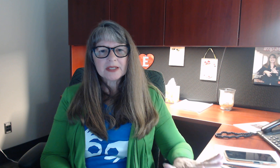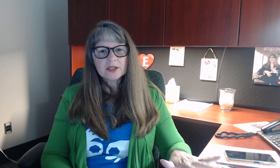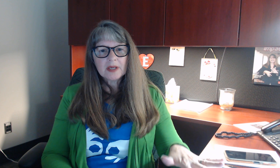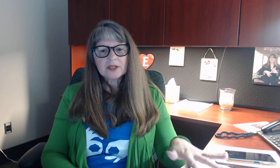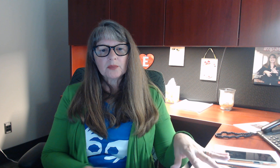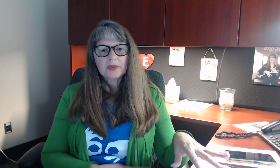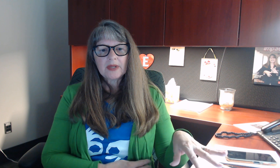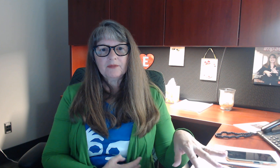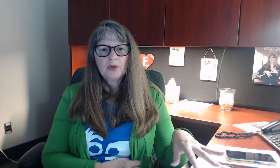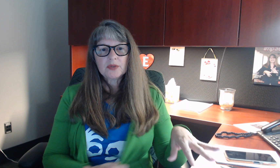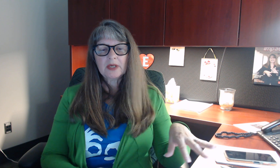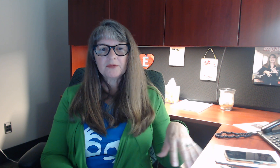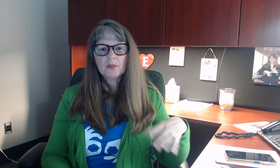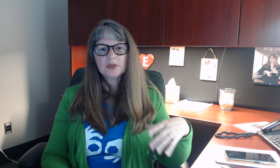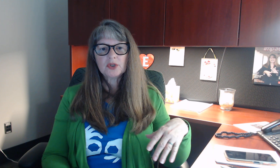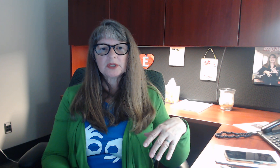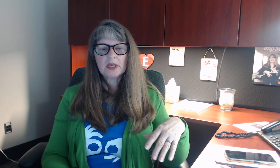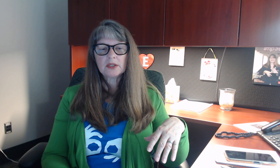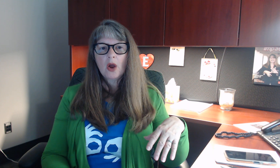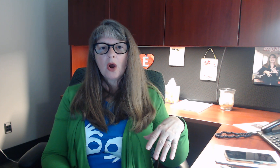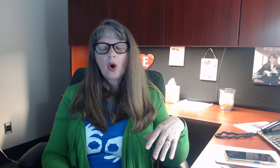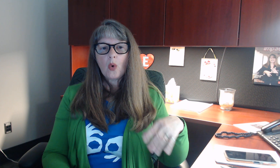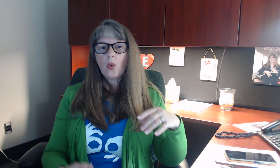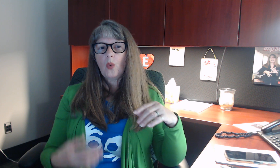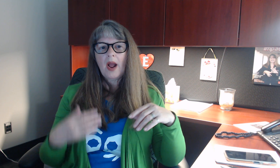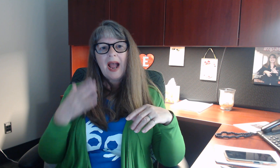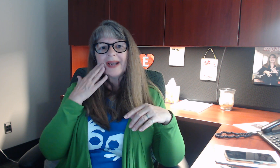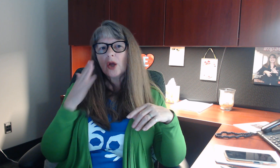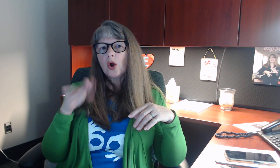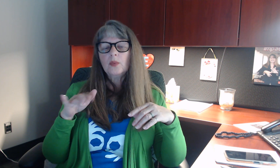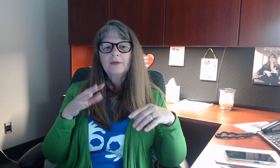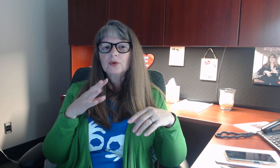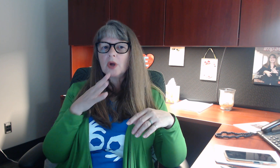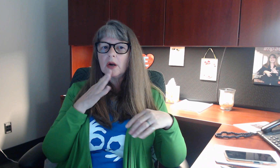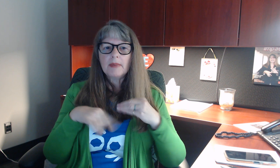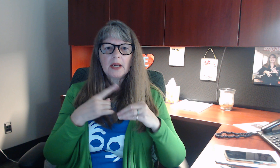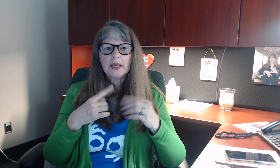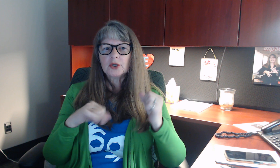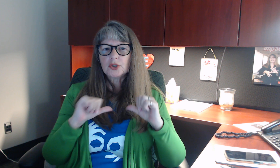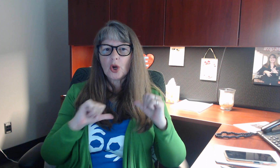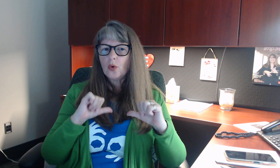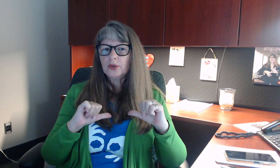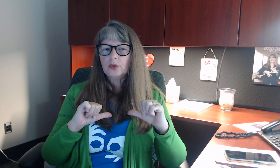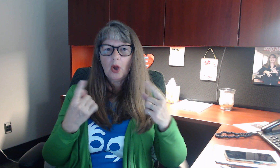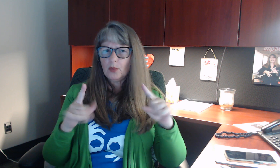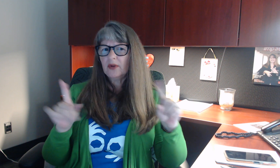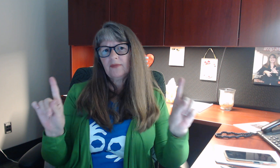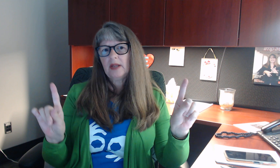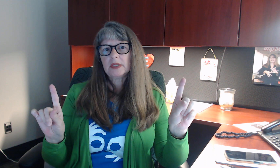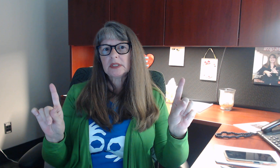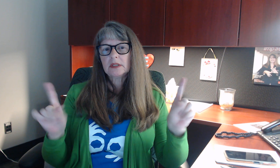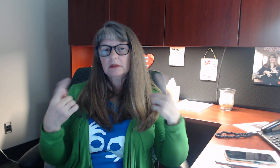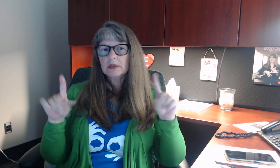It's not really that confusing. If someone just says, oh, I know, if you're talking about like a show and you go, oh, well, they're famous. Yeah, they're